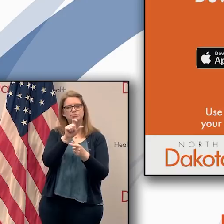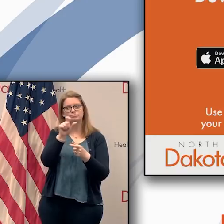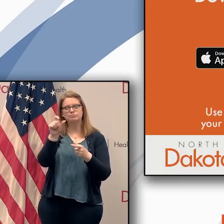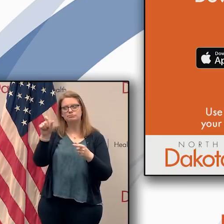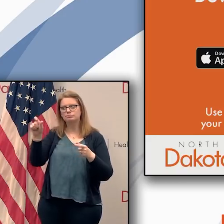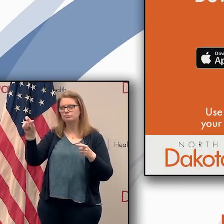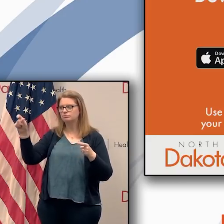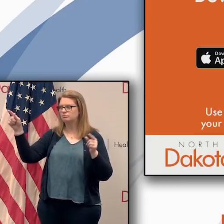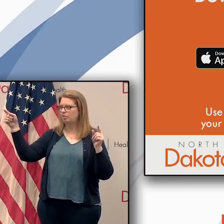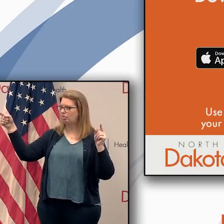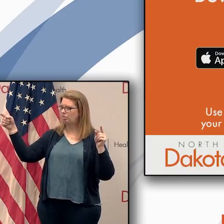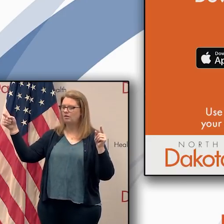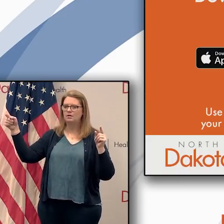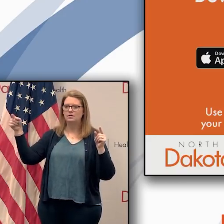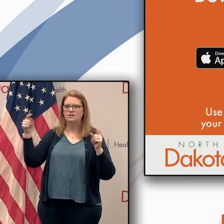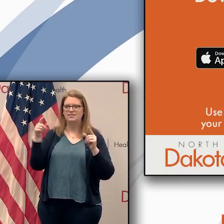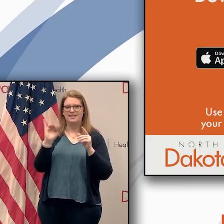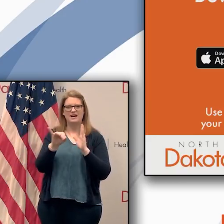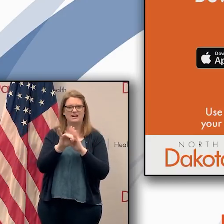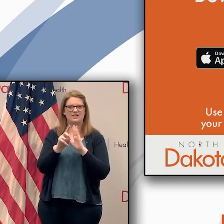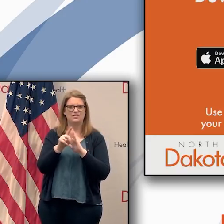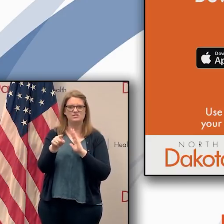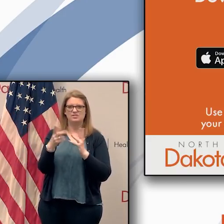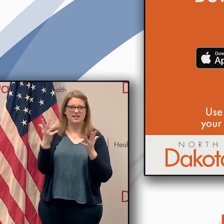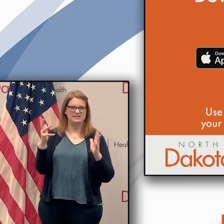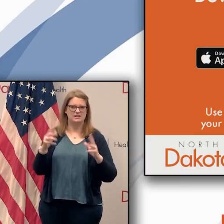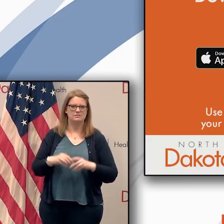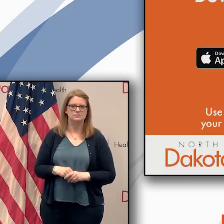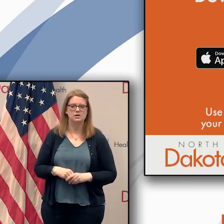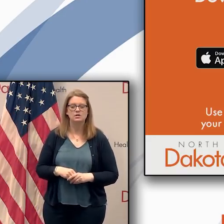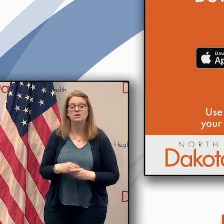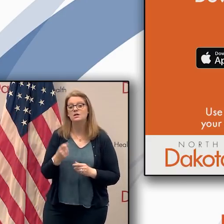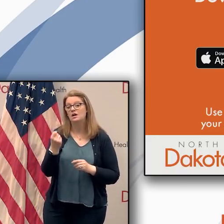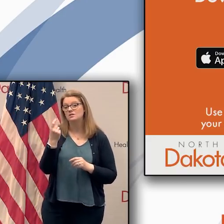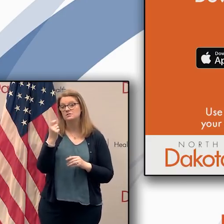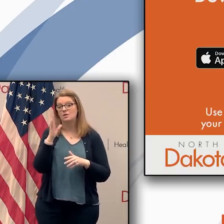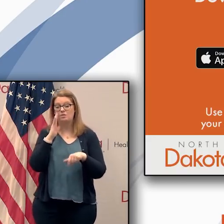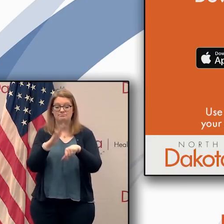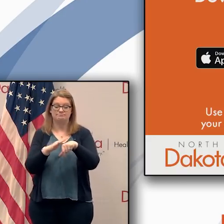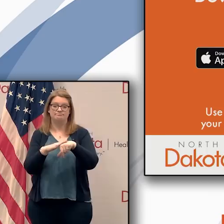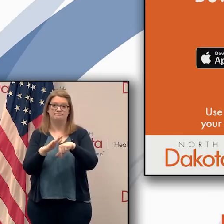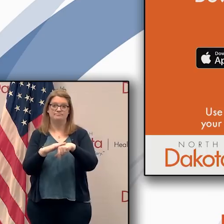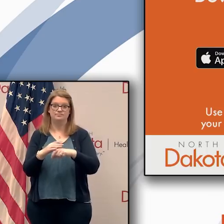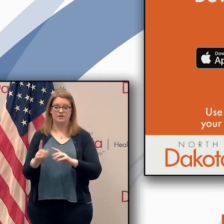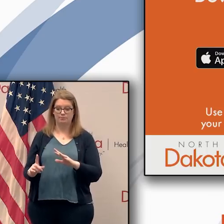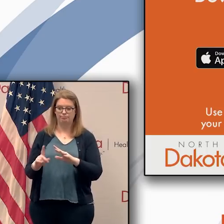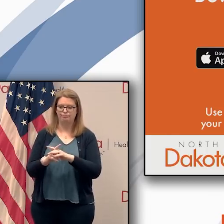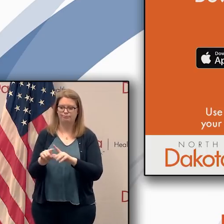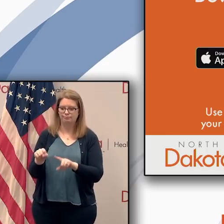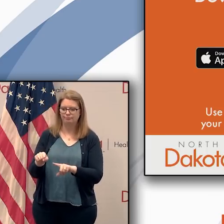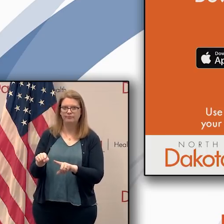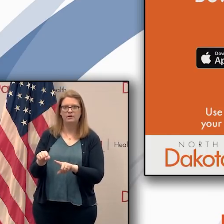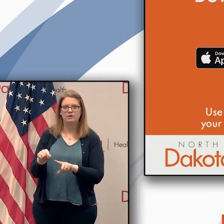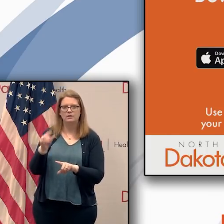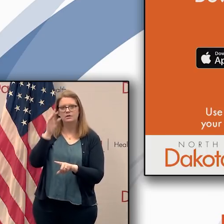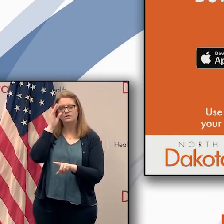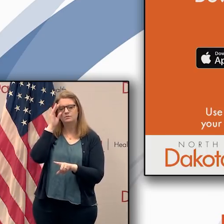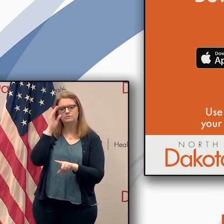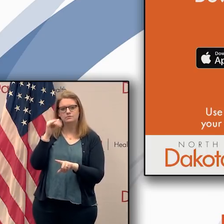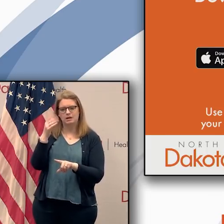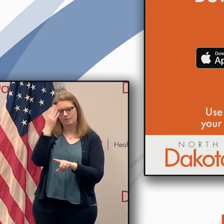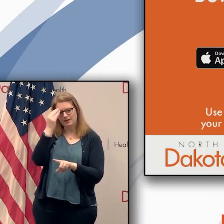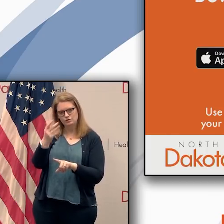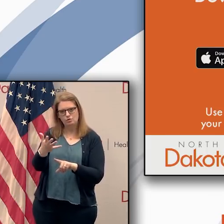identify if you have ever been in contact with a location or other place where there may have been a